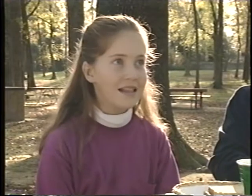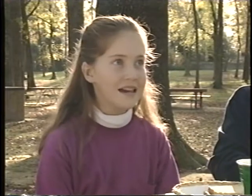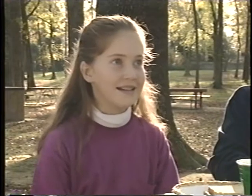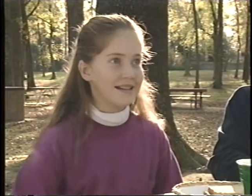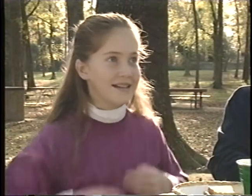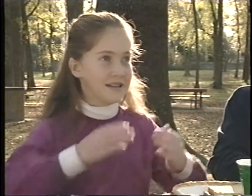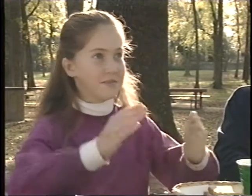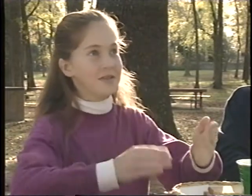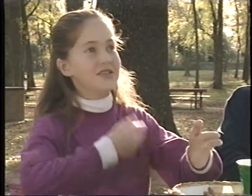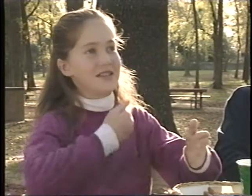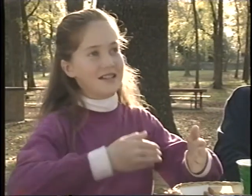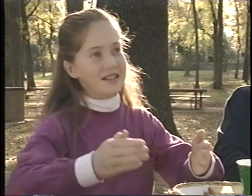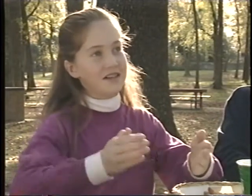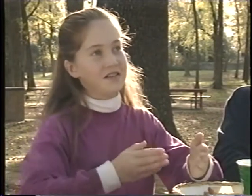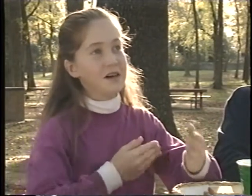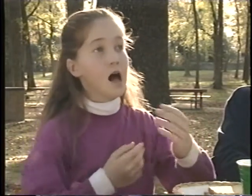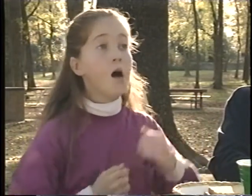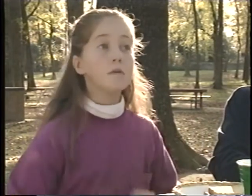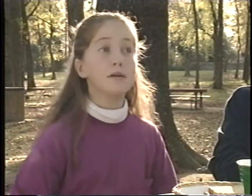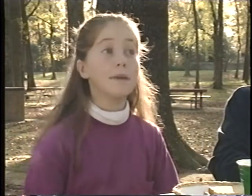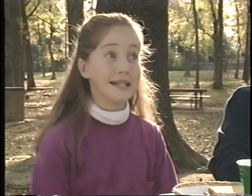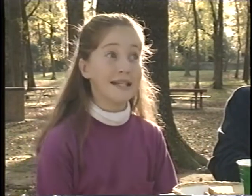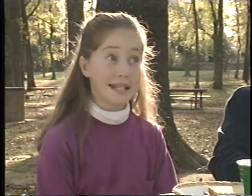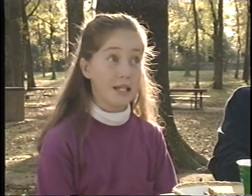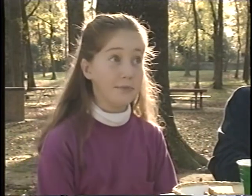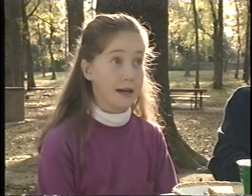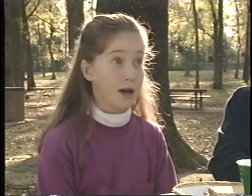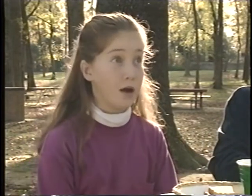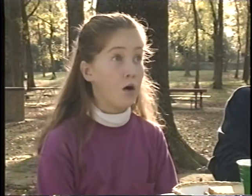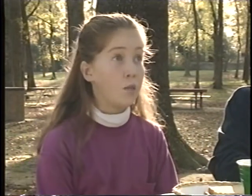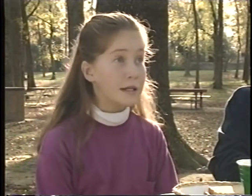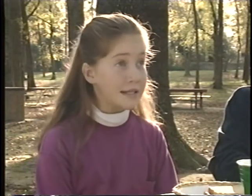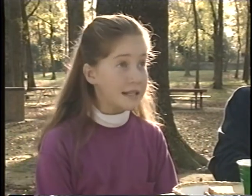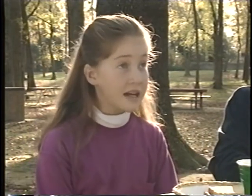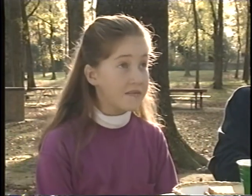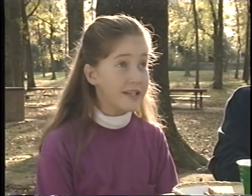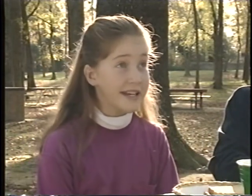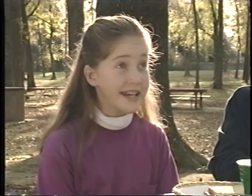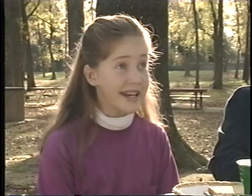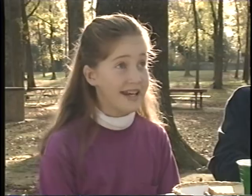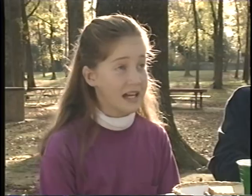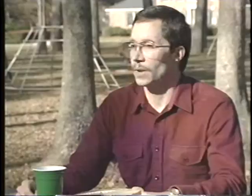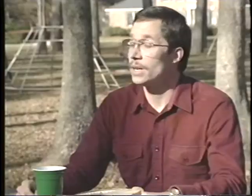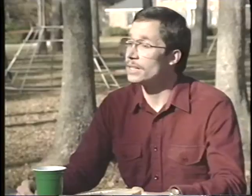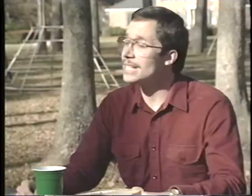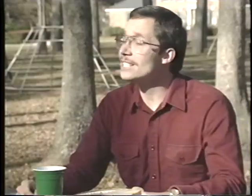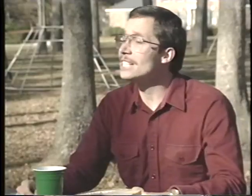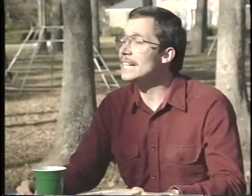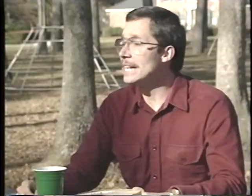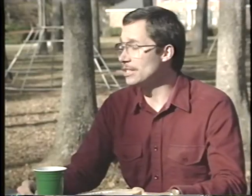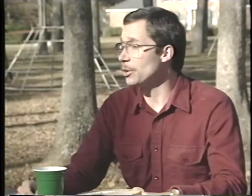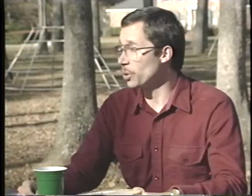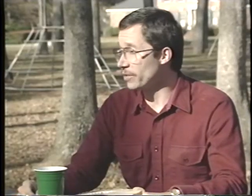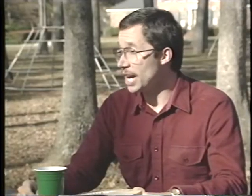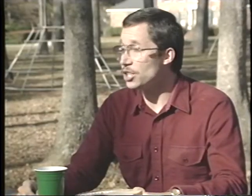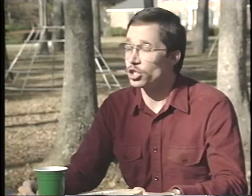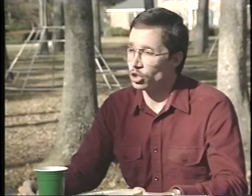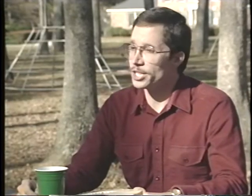to listen to music too, but on my CD player. What's the sign for CD? Since CD is an abbreviation, you just spell